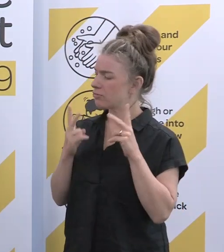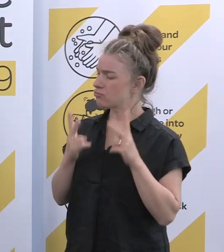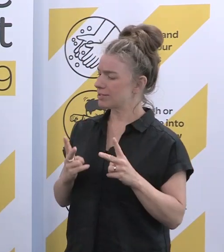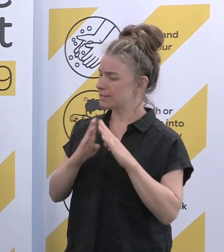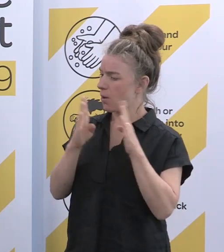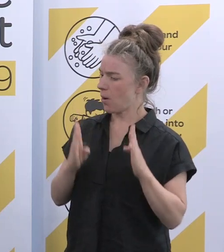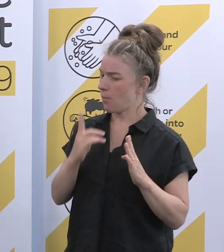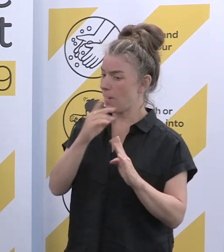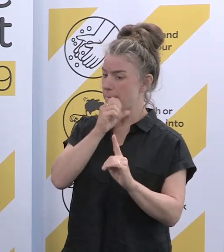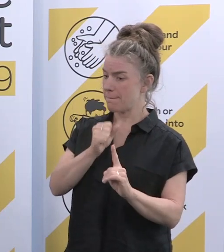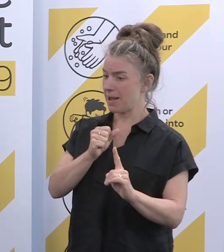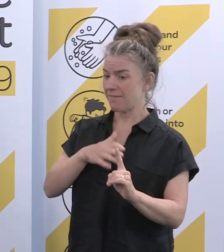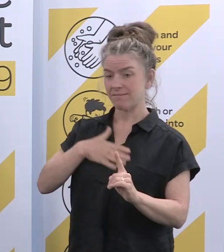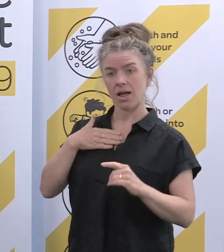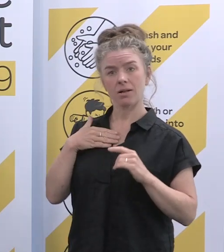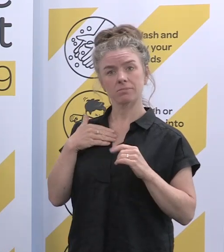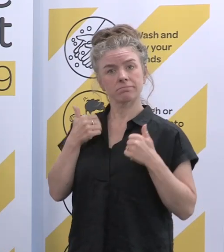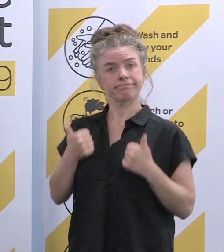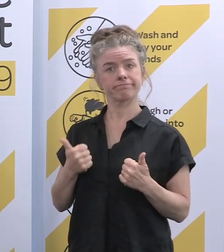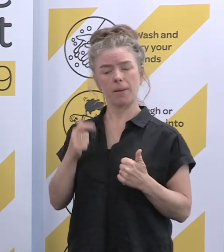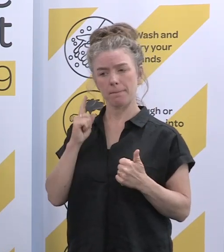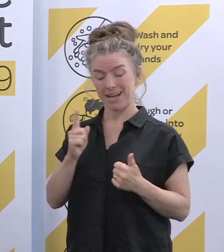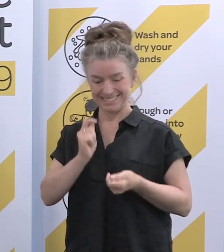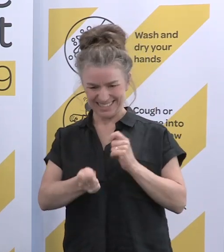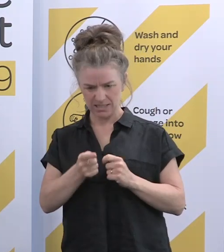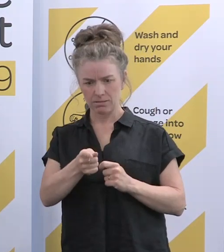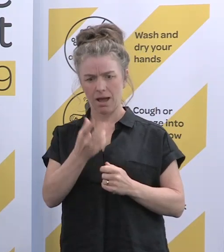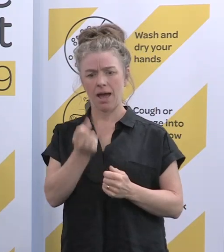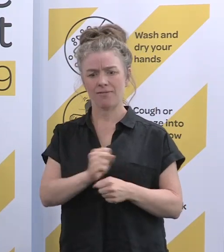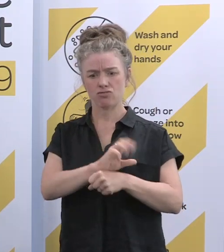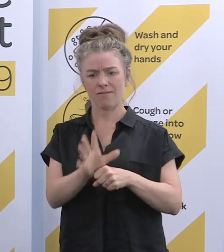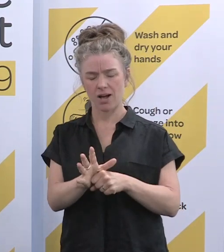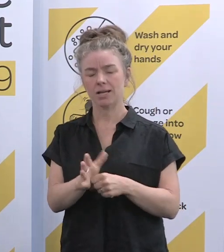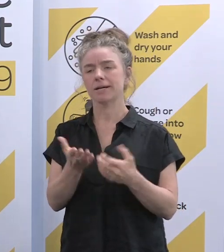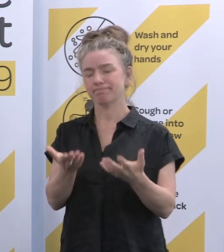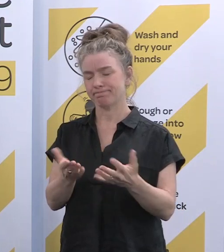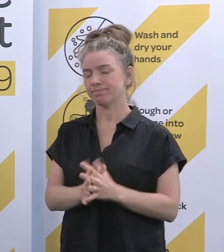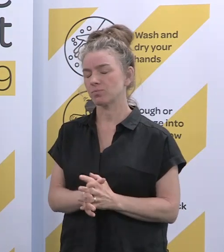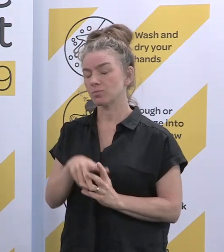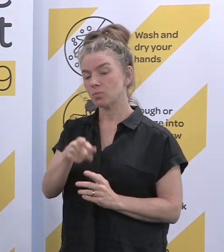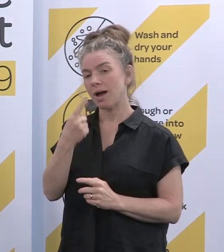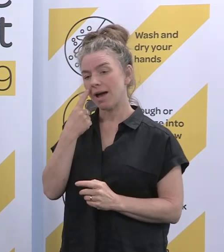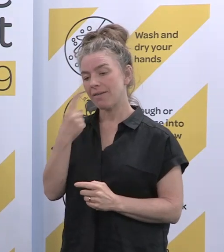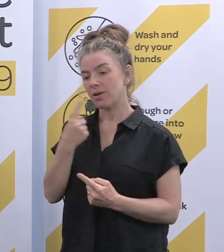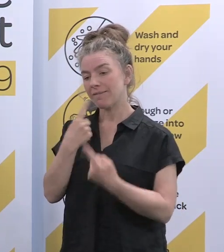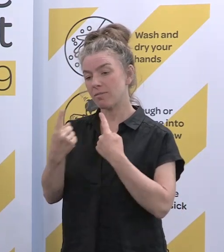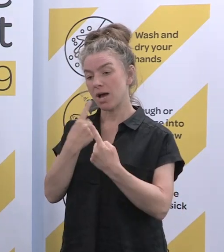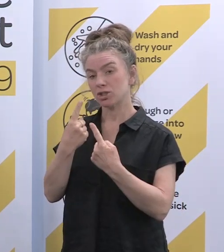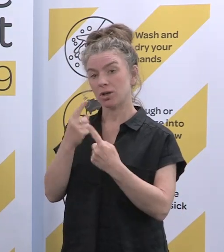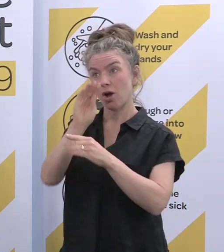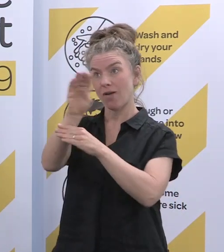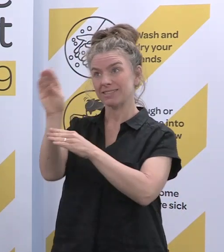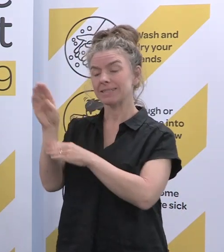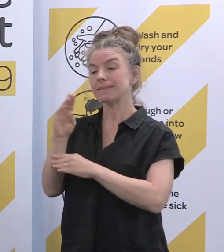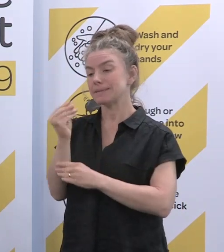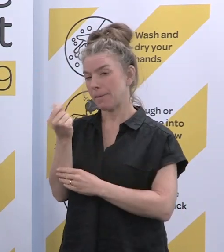was apparently felt completely fine, but has yet tested positive. Yes, so if you look up to the data from internationally,